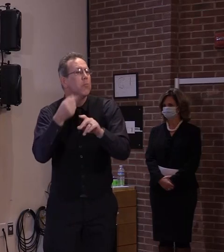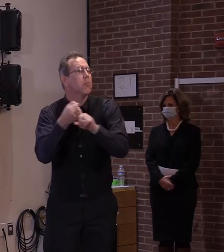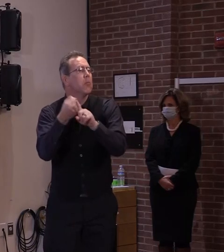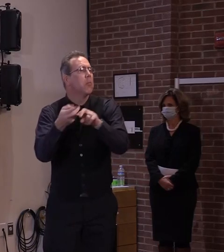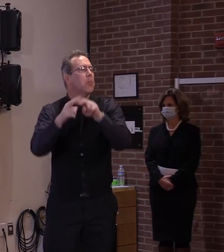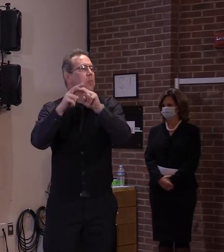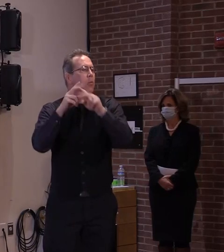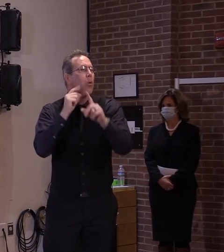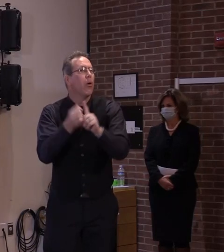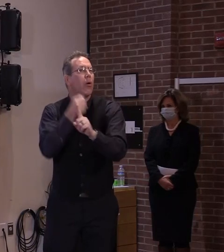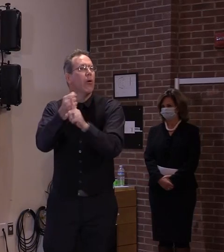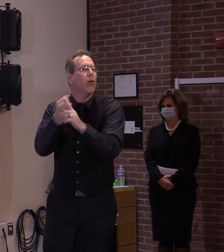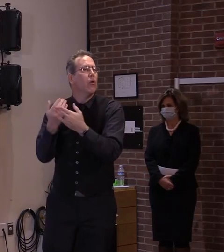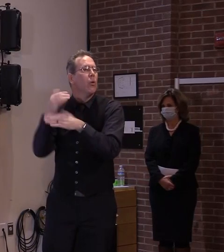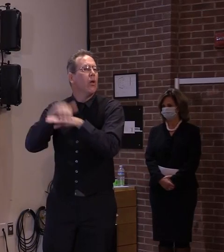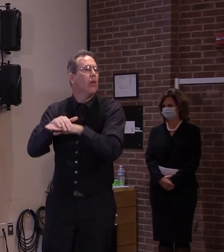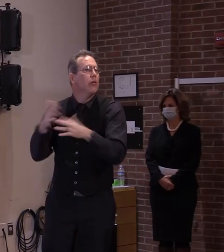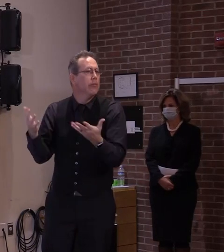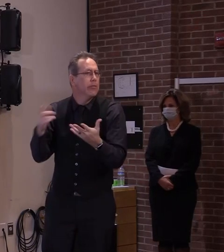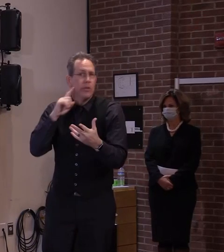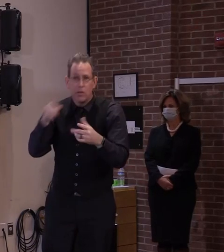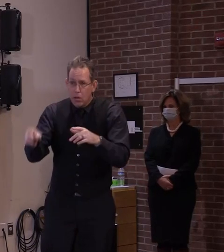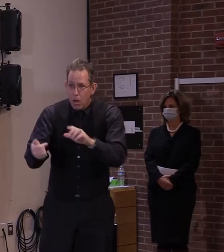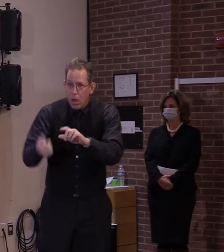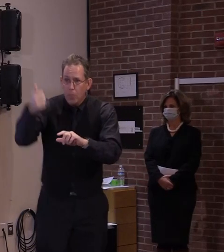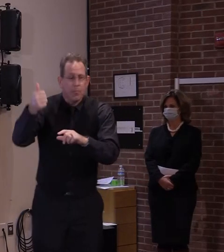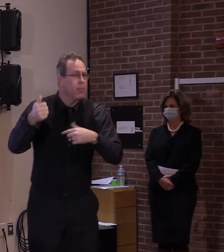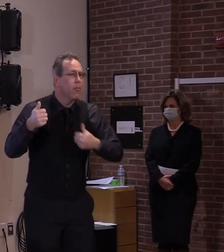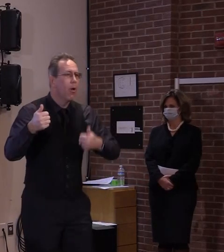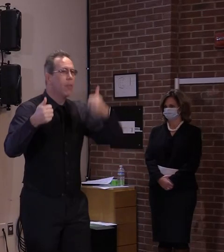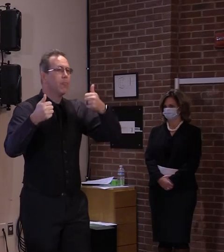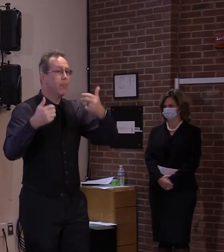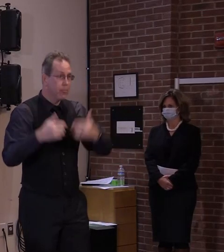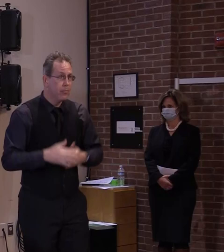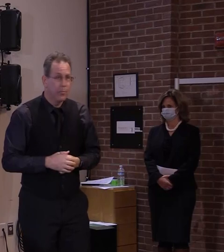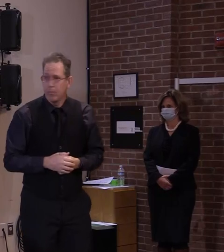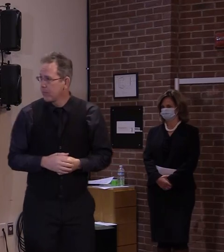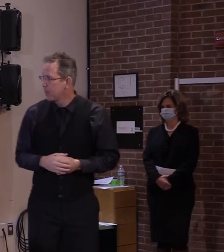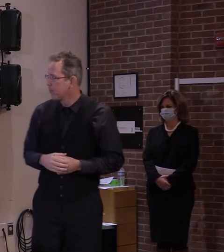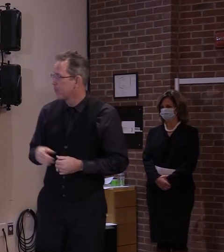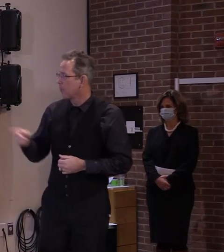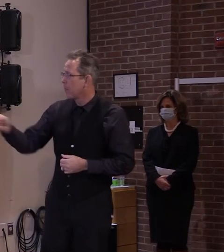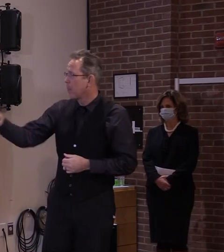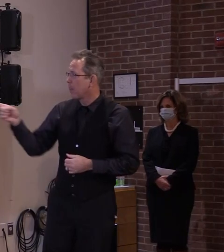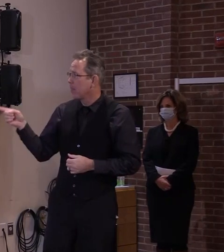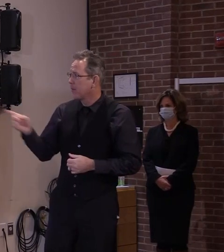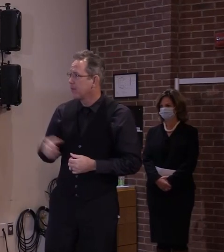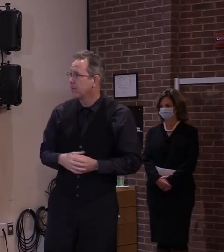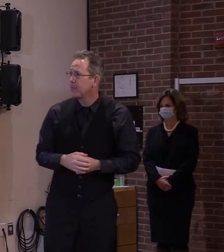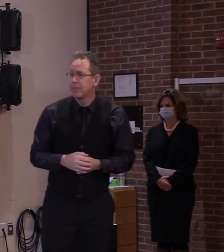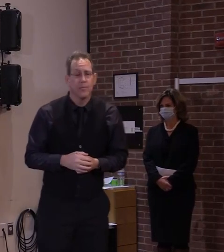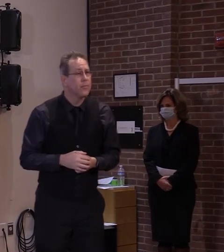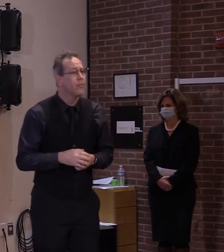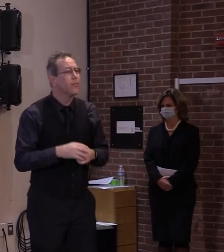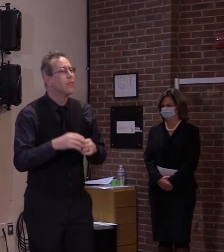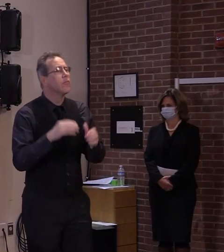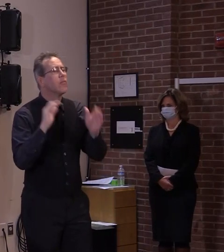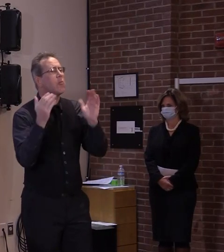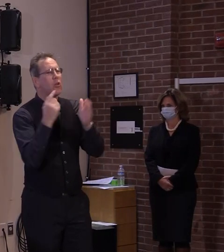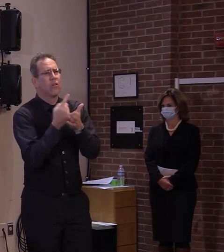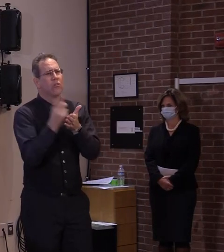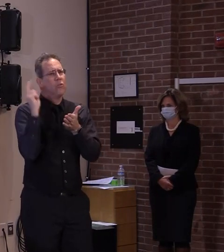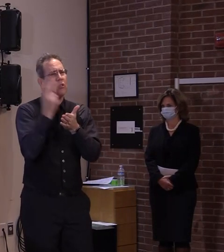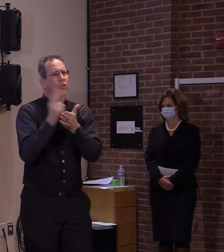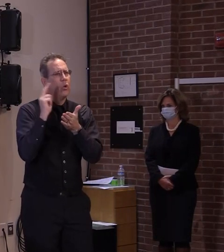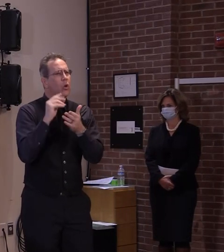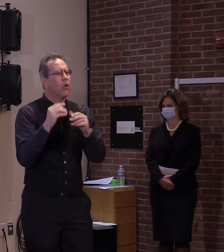to go up, it's going up at a slower rate. I think, of course, it's inevitable that our numbers will get closer to this other region, but